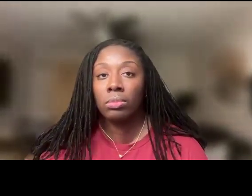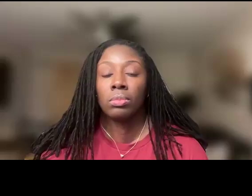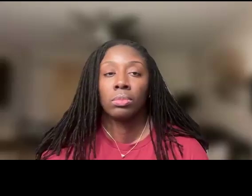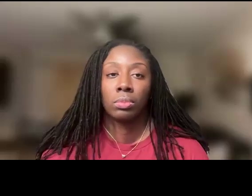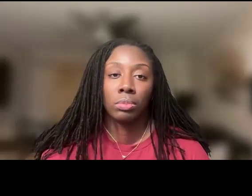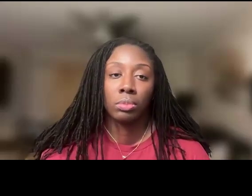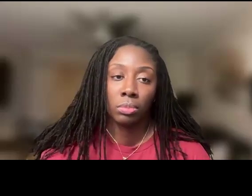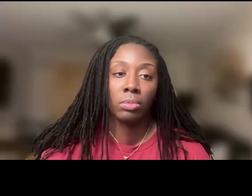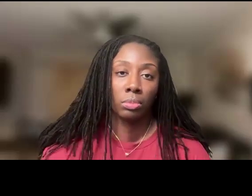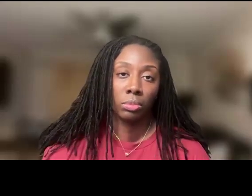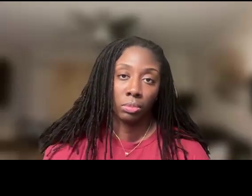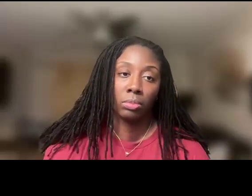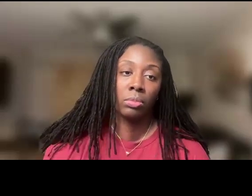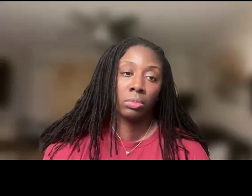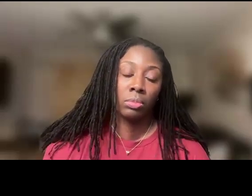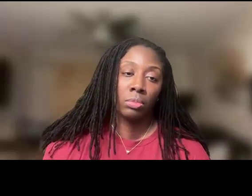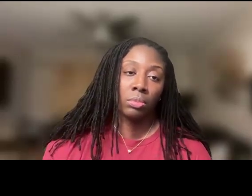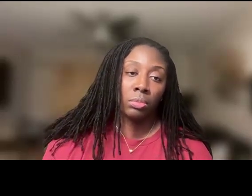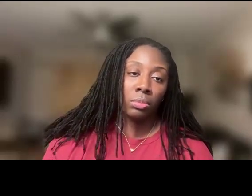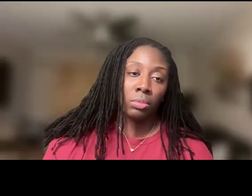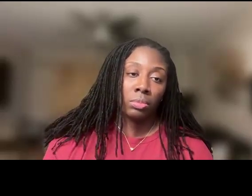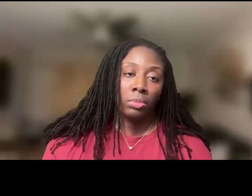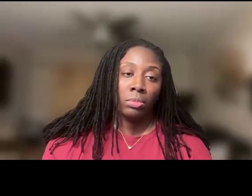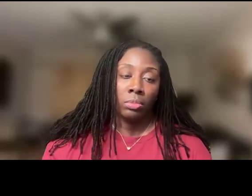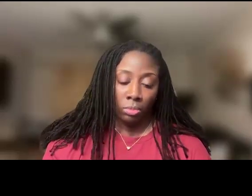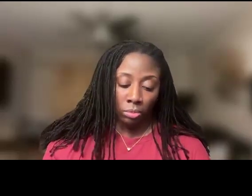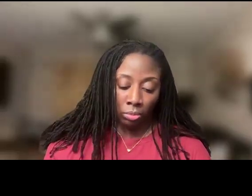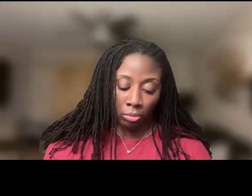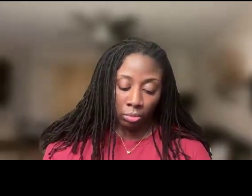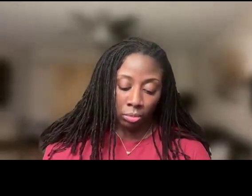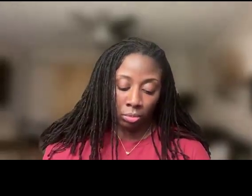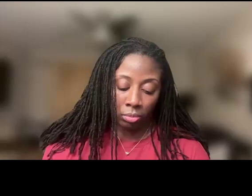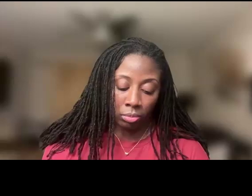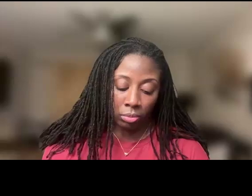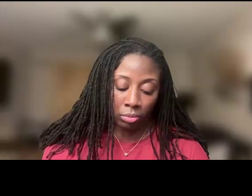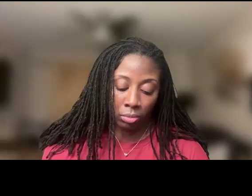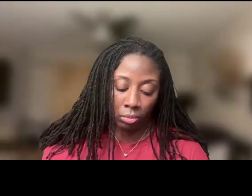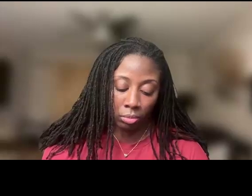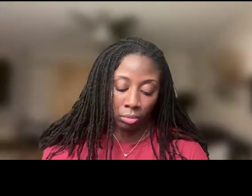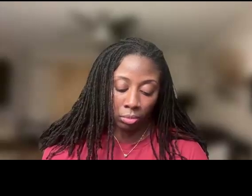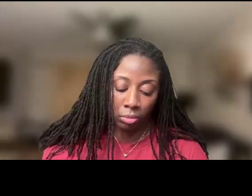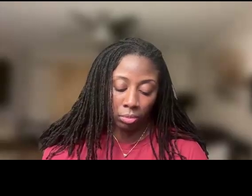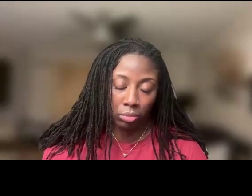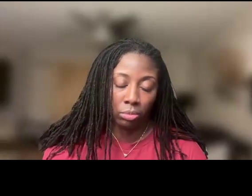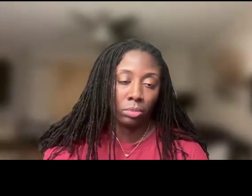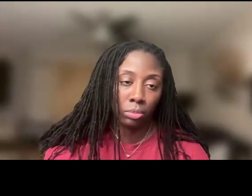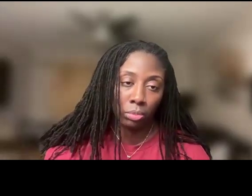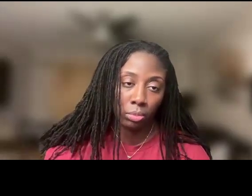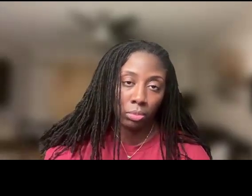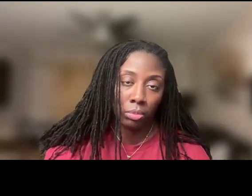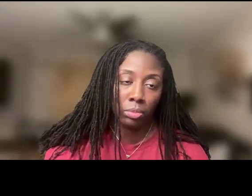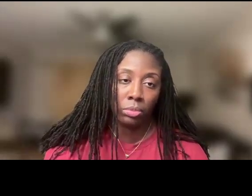mobility challenges or whatever it might be. So, do you have an idea of how sort of virtually or other